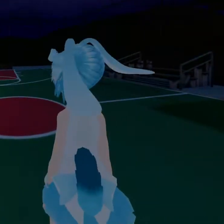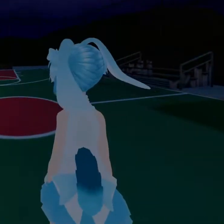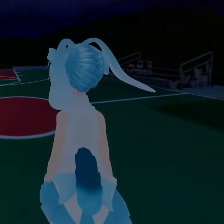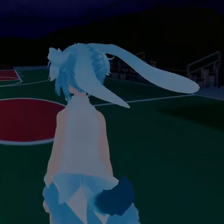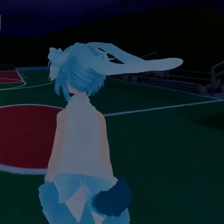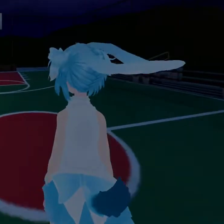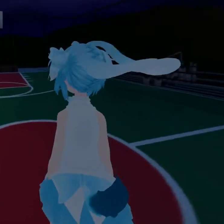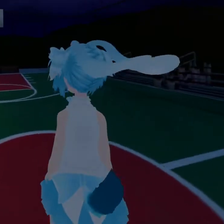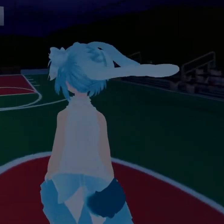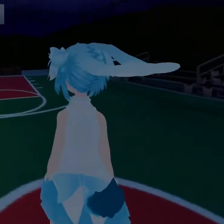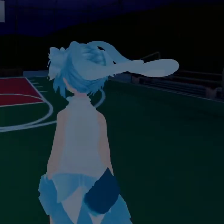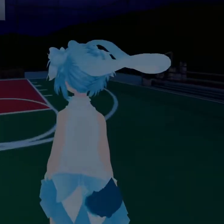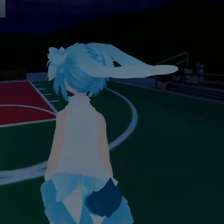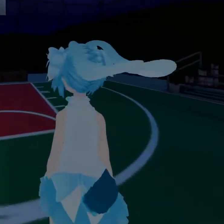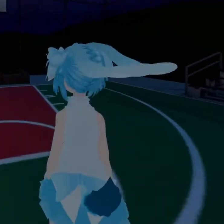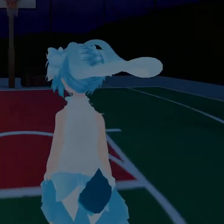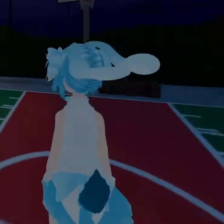Okay, Caden.